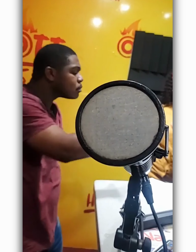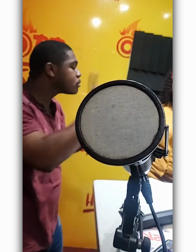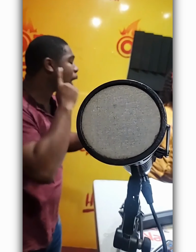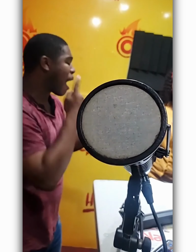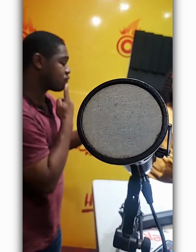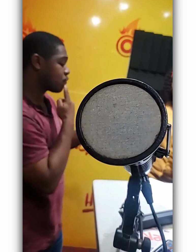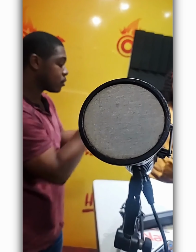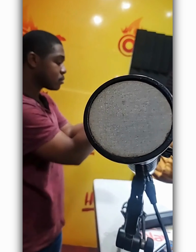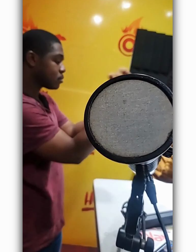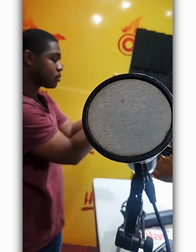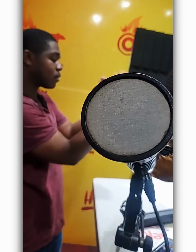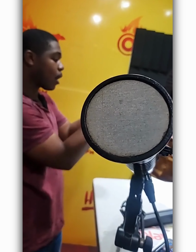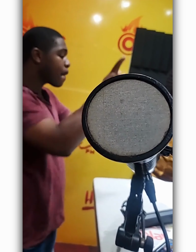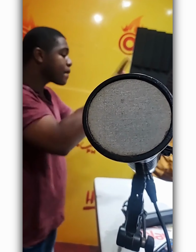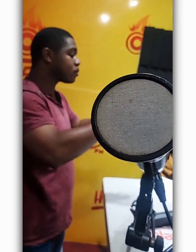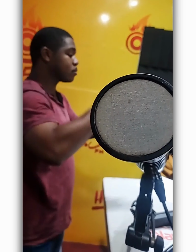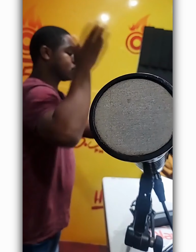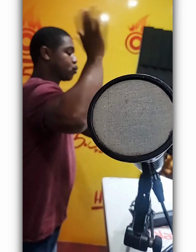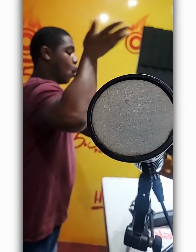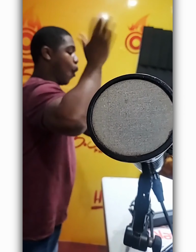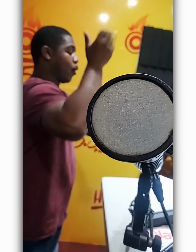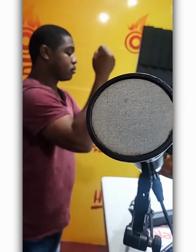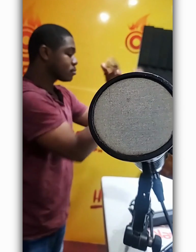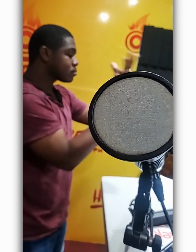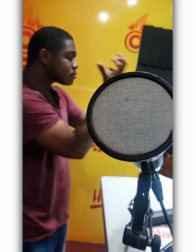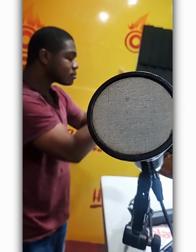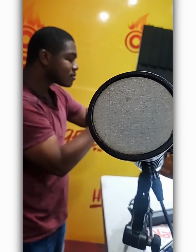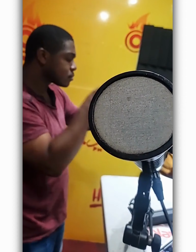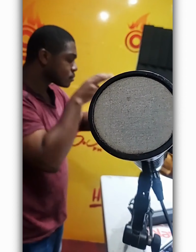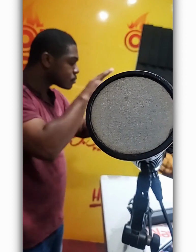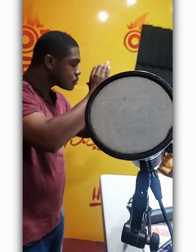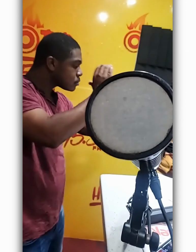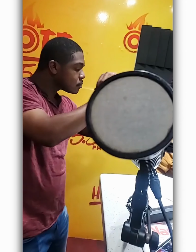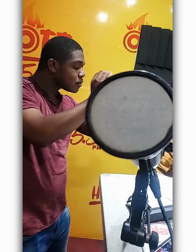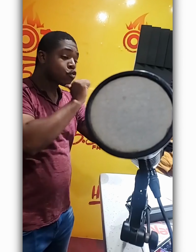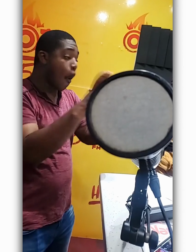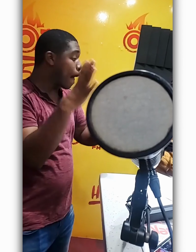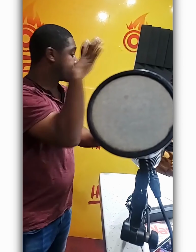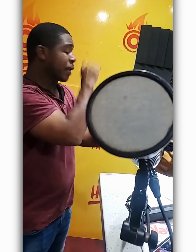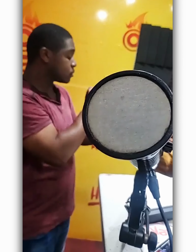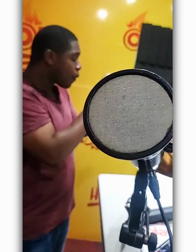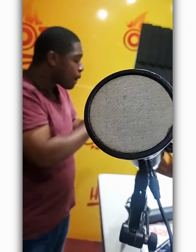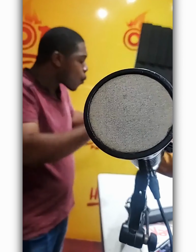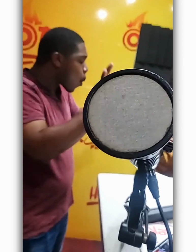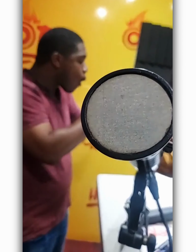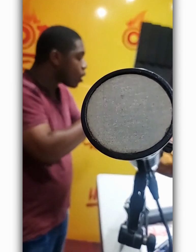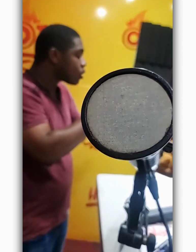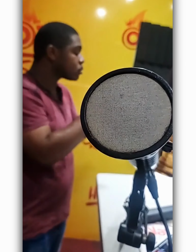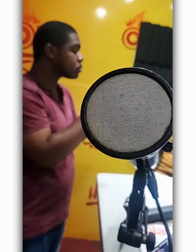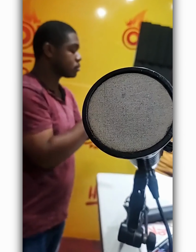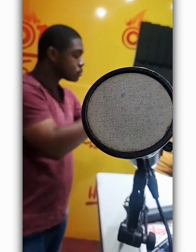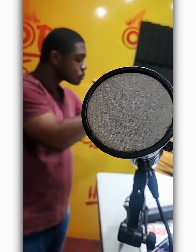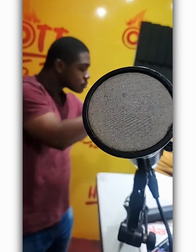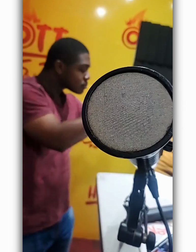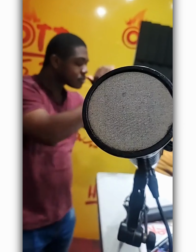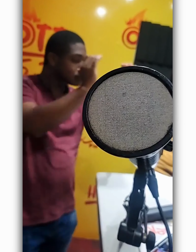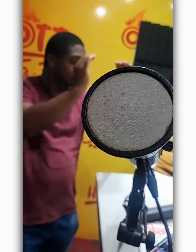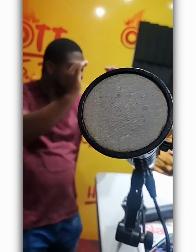important that I made sure I filmed that person getting married and the person giving the wedding speech, and